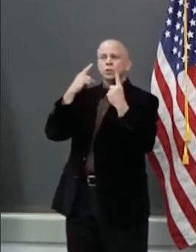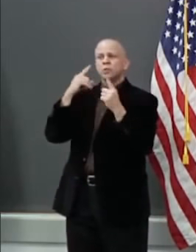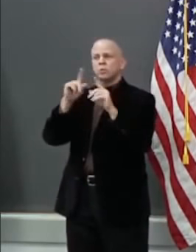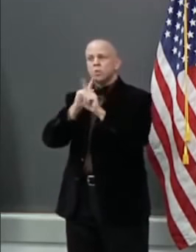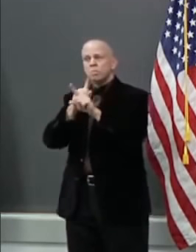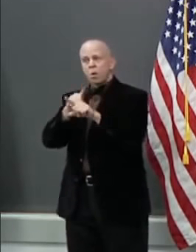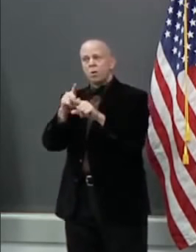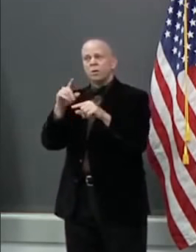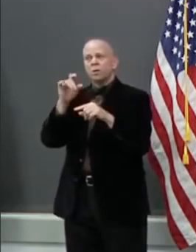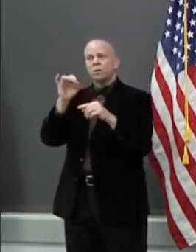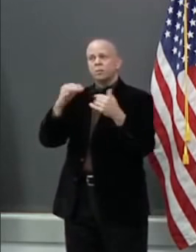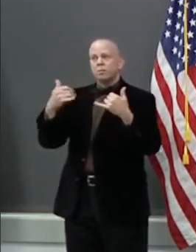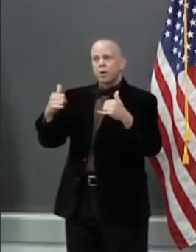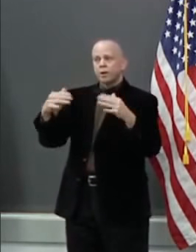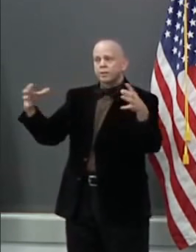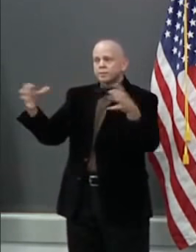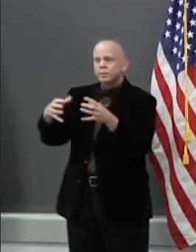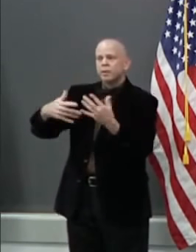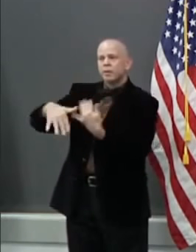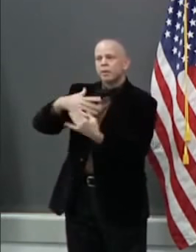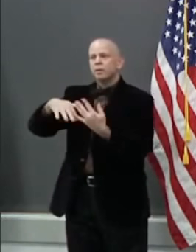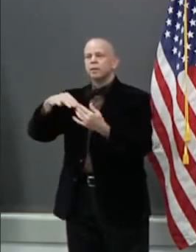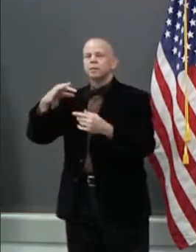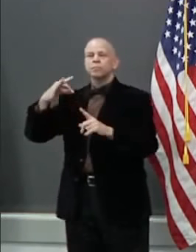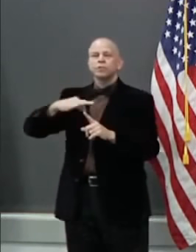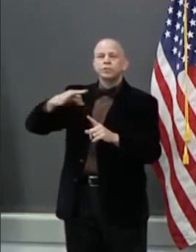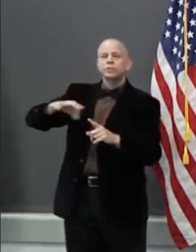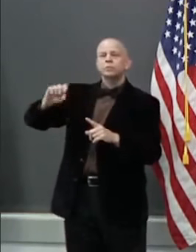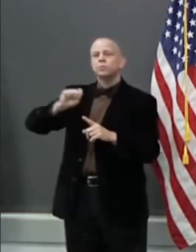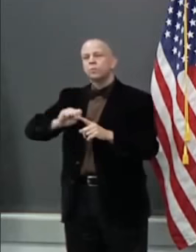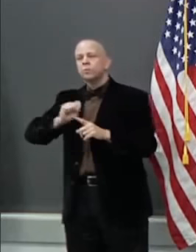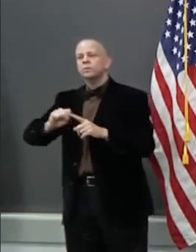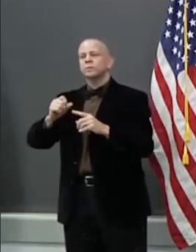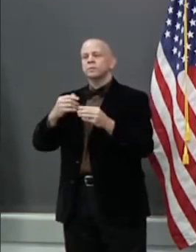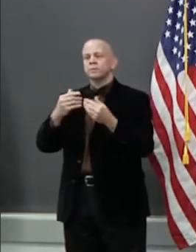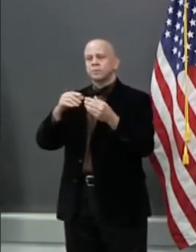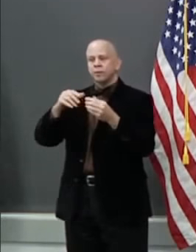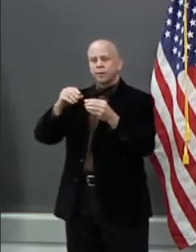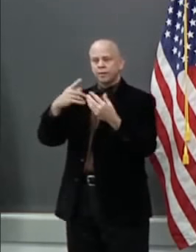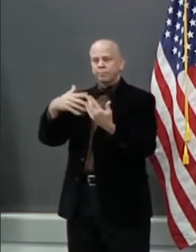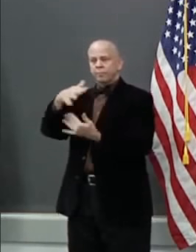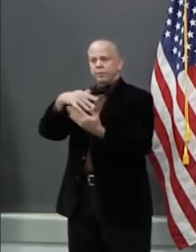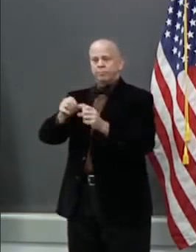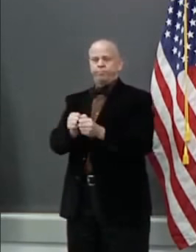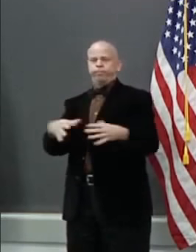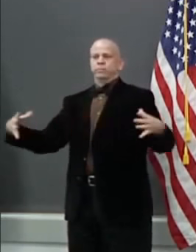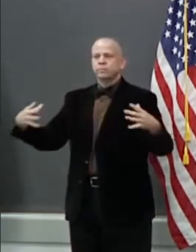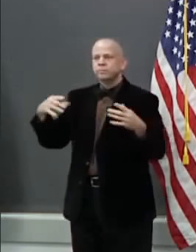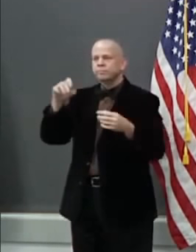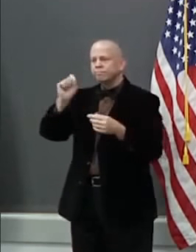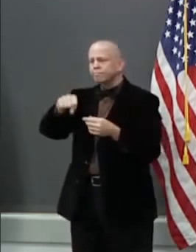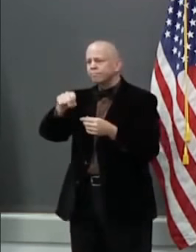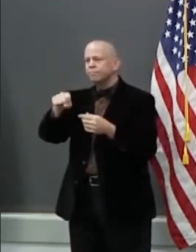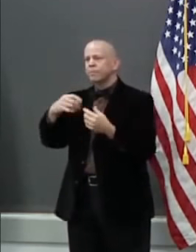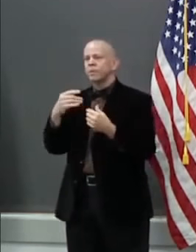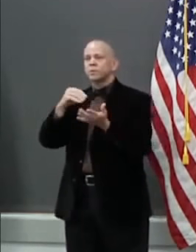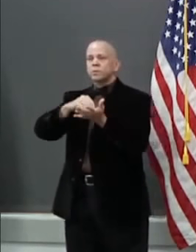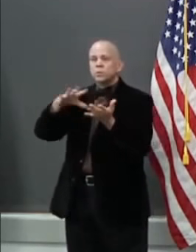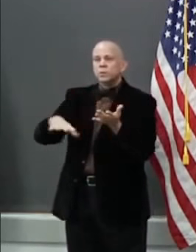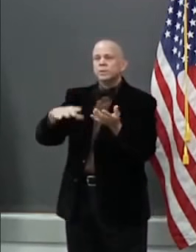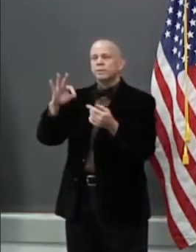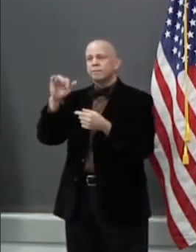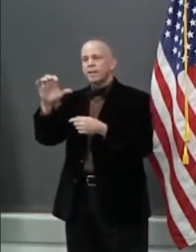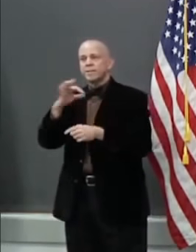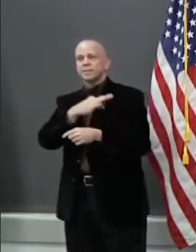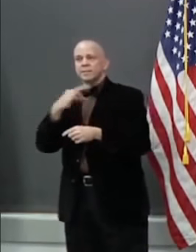Greek system and other places that have spread the disease. But we know for the most part, our students, our faculty, and the staff at those universities are